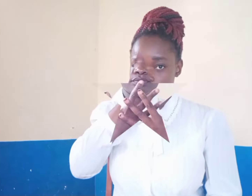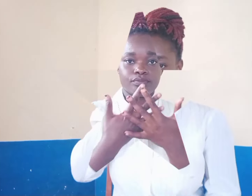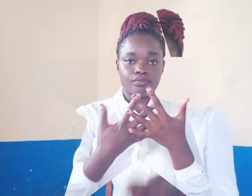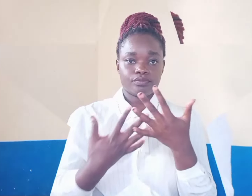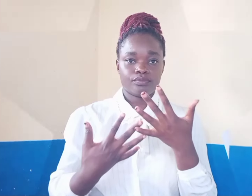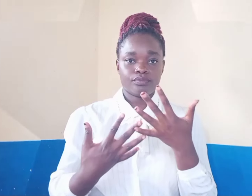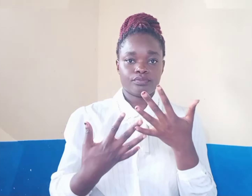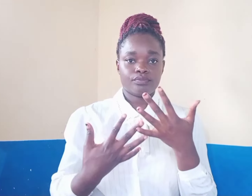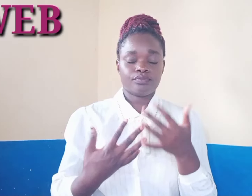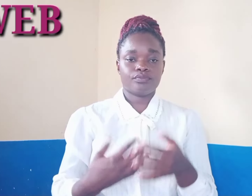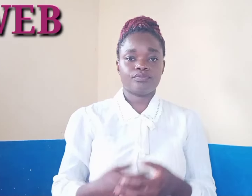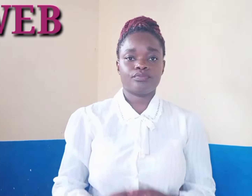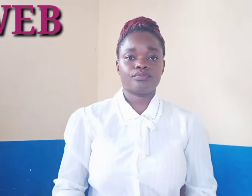hen small.